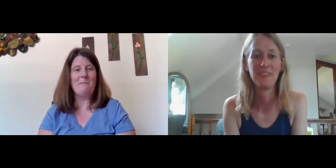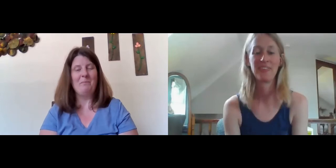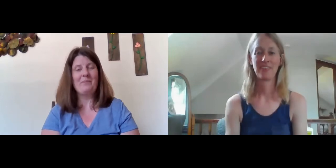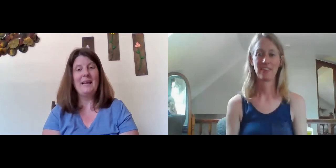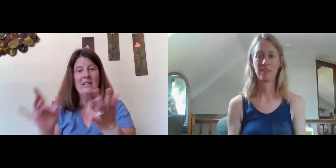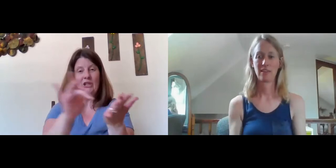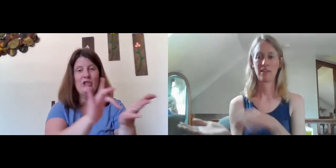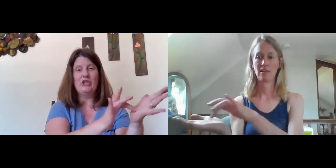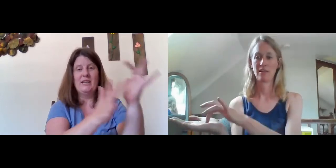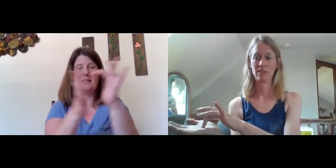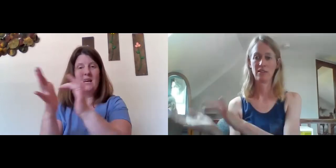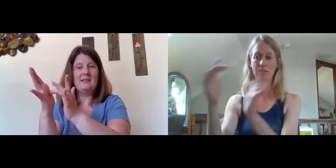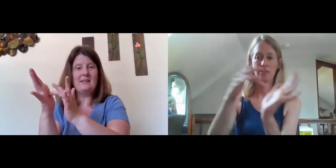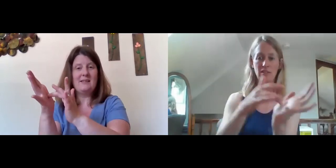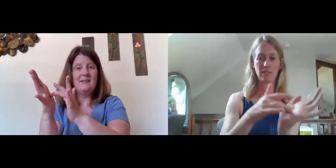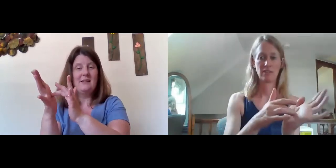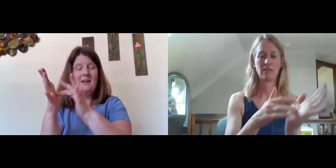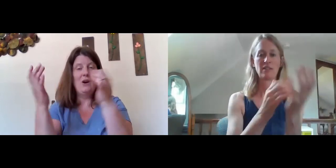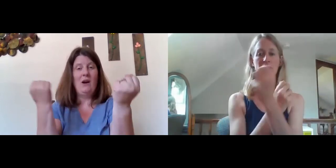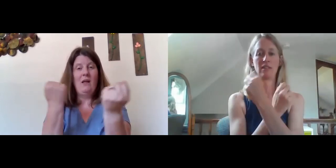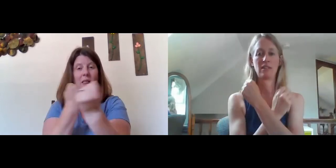go. Jesus